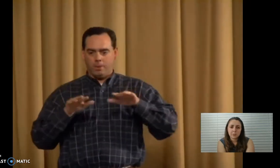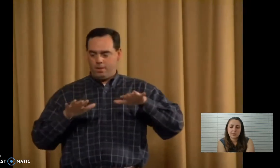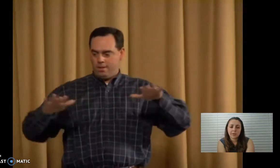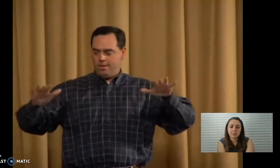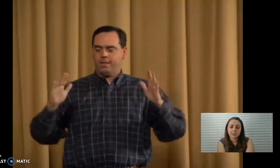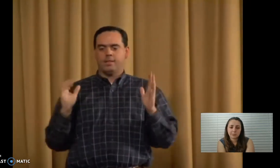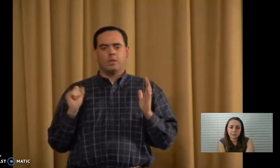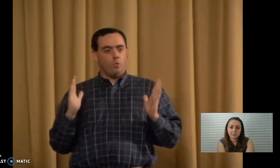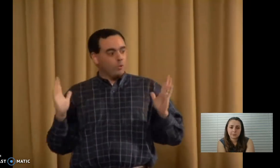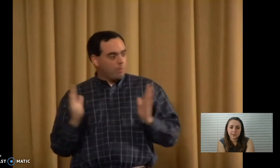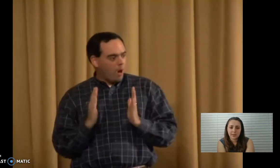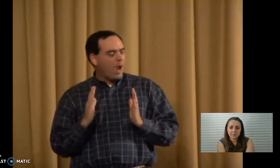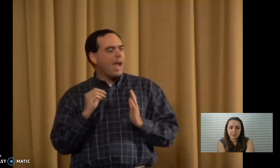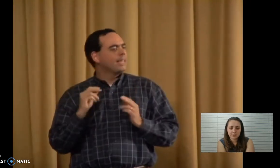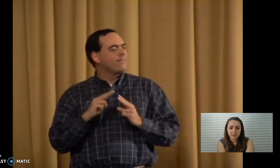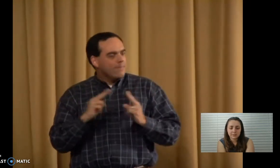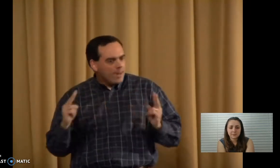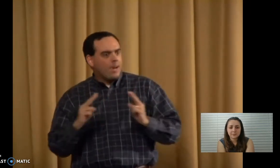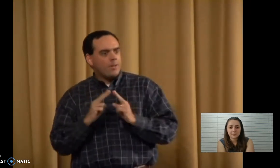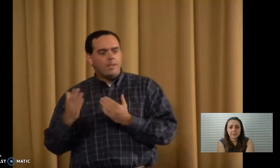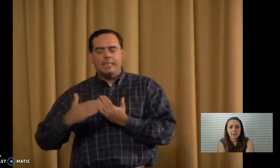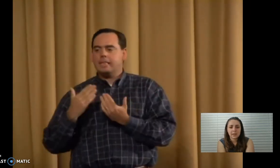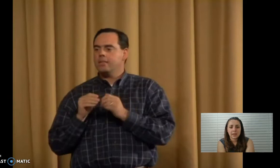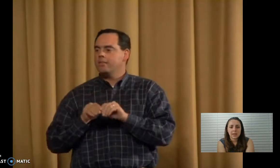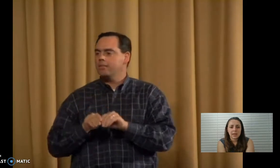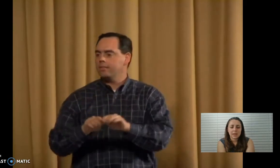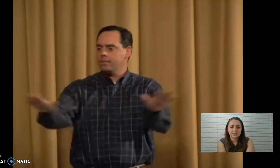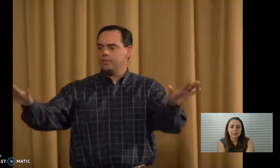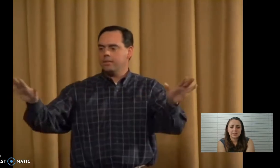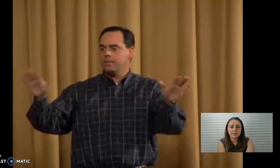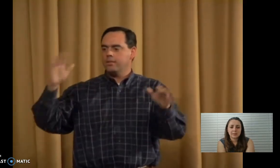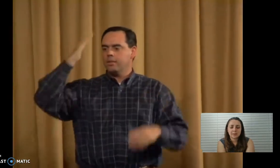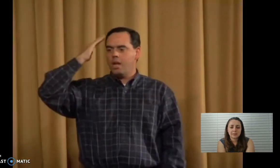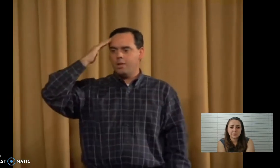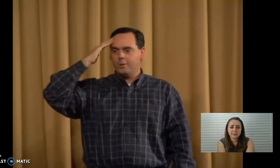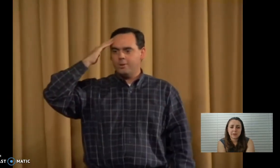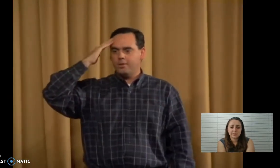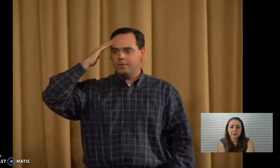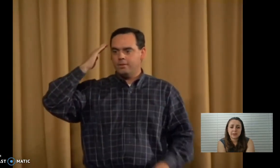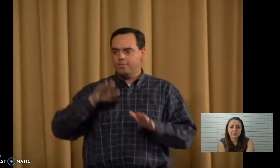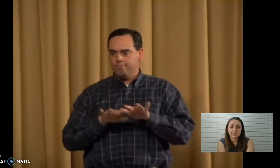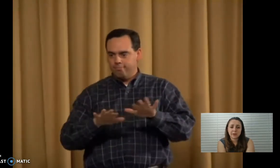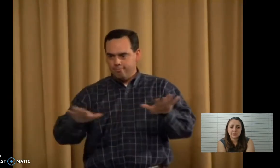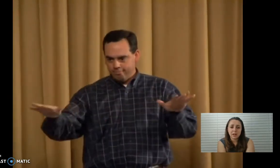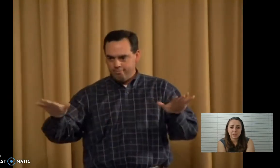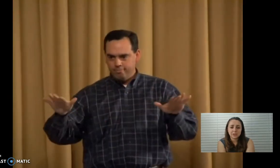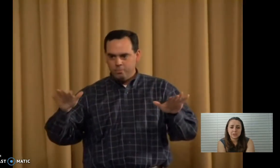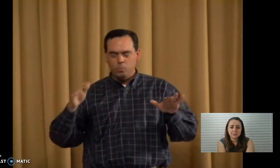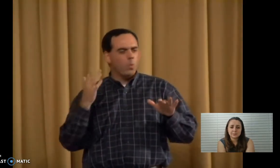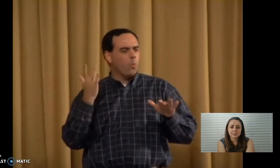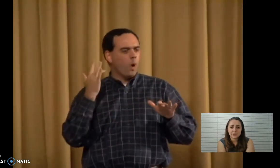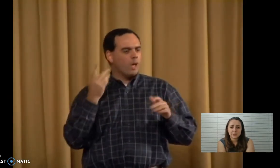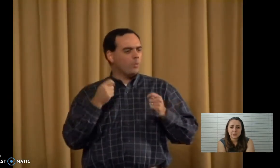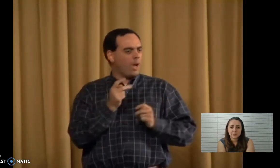with other people in that community. And because it's so small, it's very easy to spread knowledge.